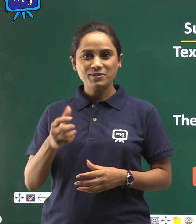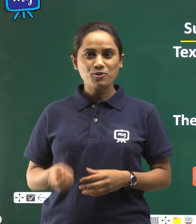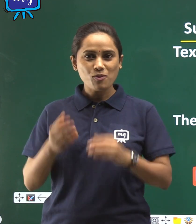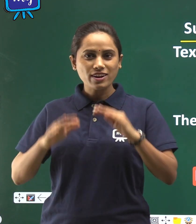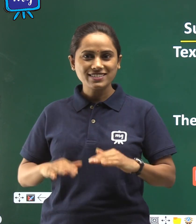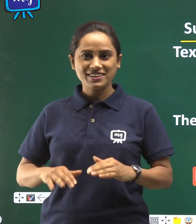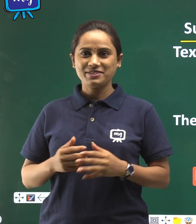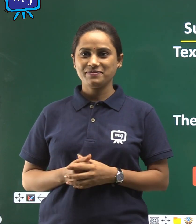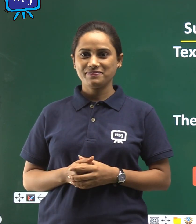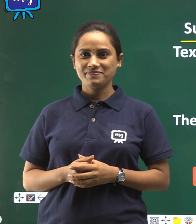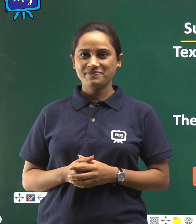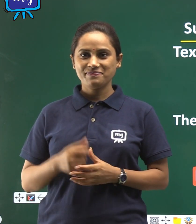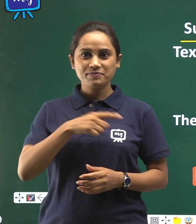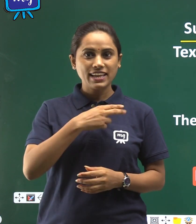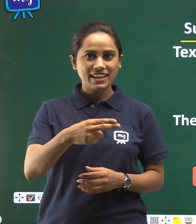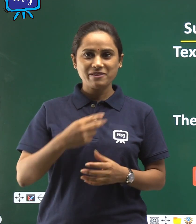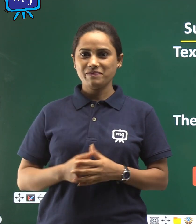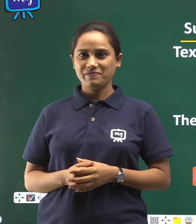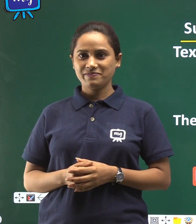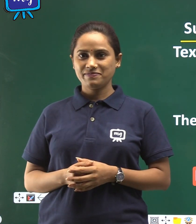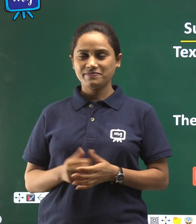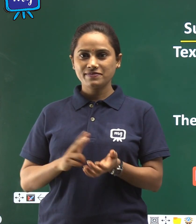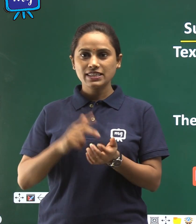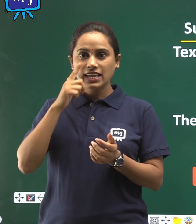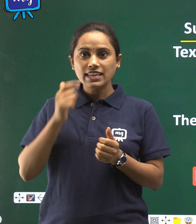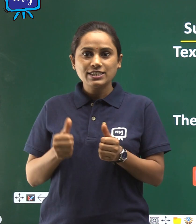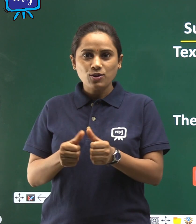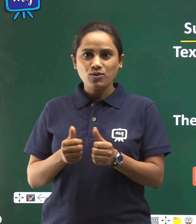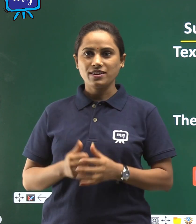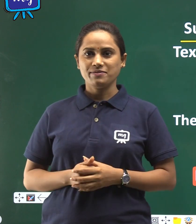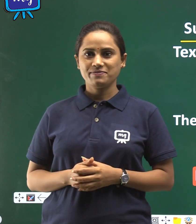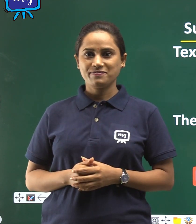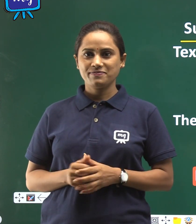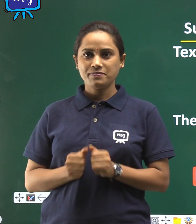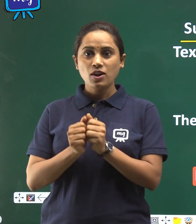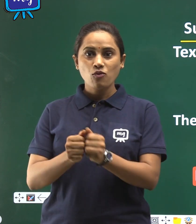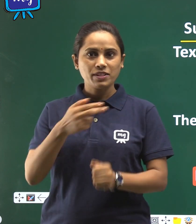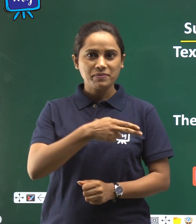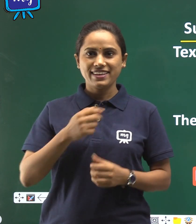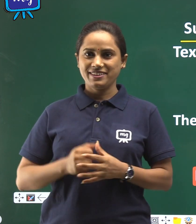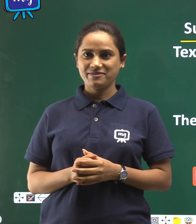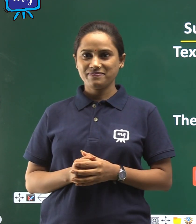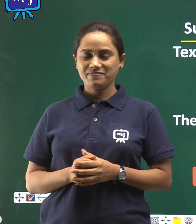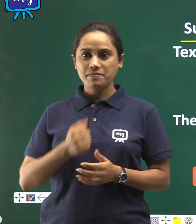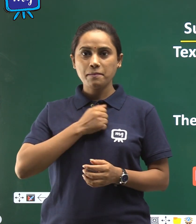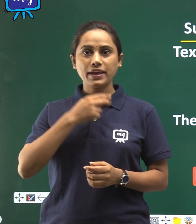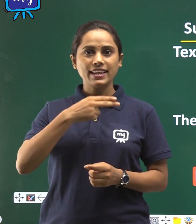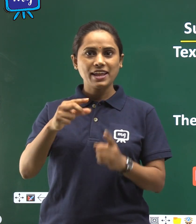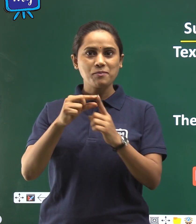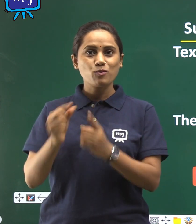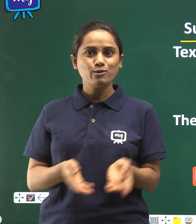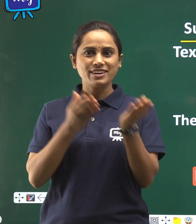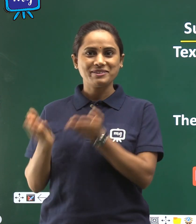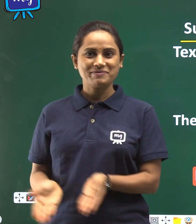Good morning children. I am Nishi Arora. With me Pooja Pareva.